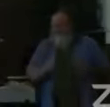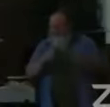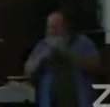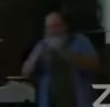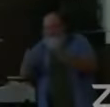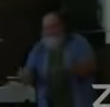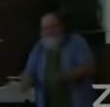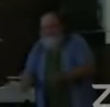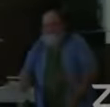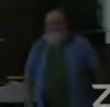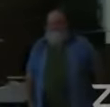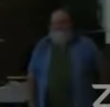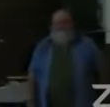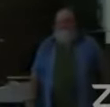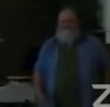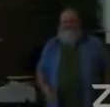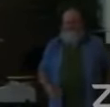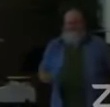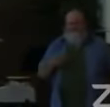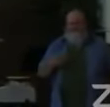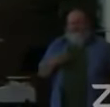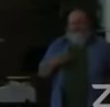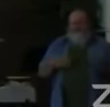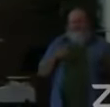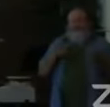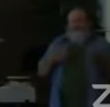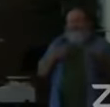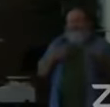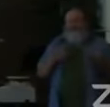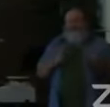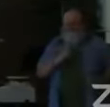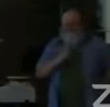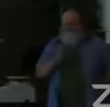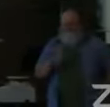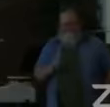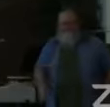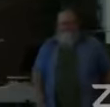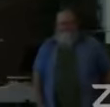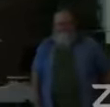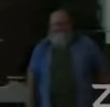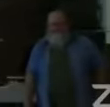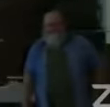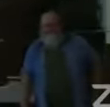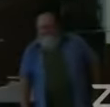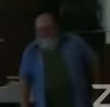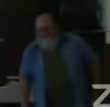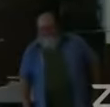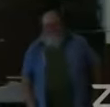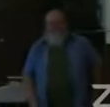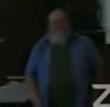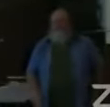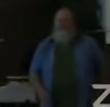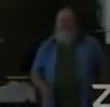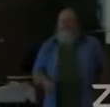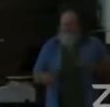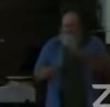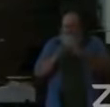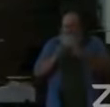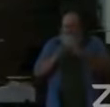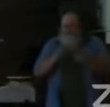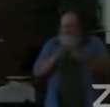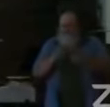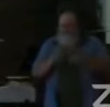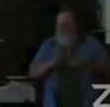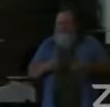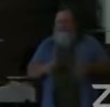There is some boasting that's okay. In verse 2, verse 5, and verse 11, it talks about boasting. And we